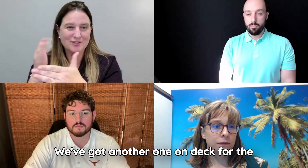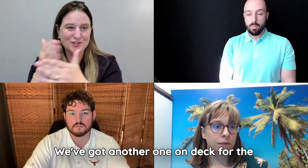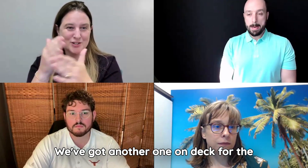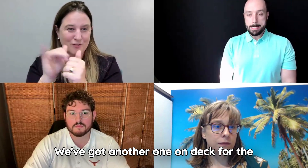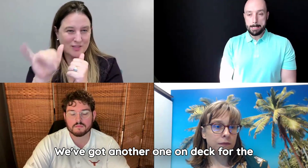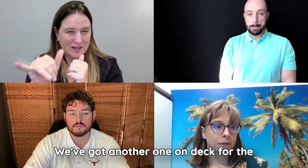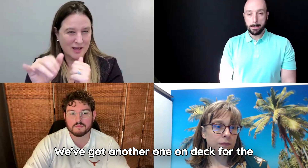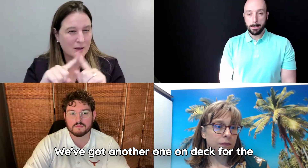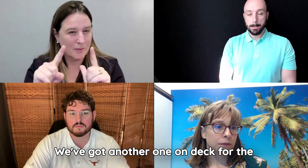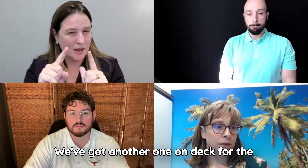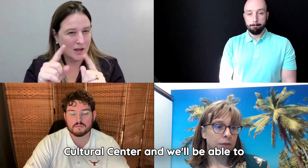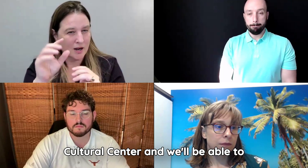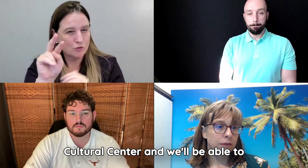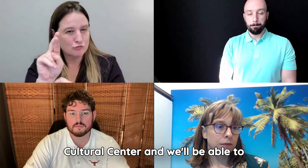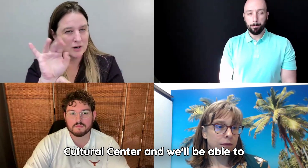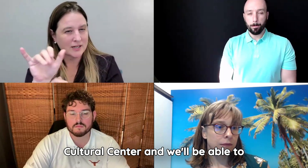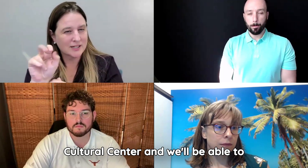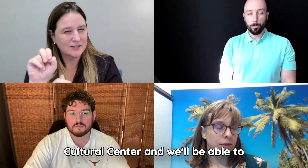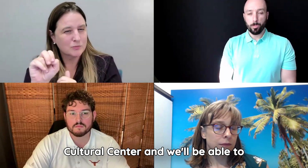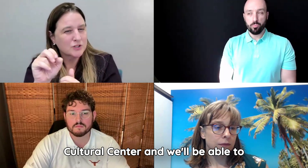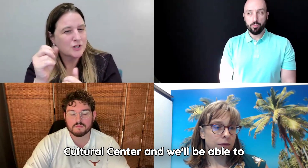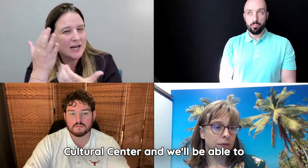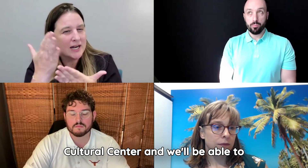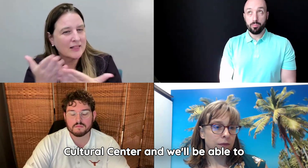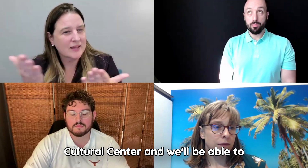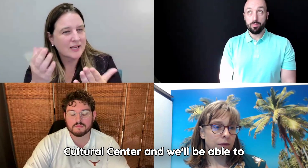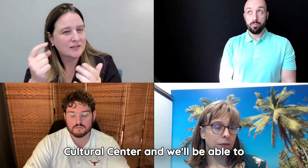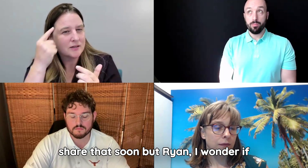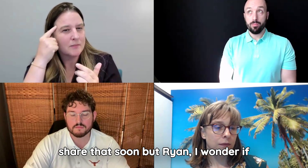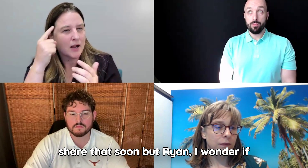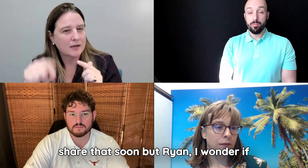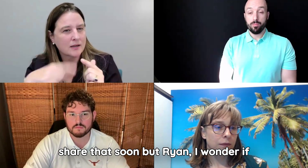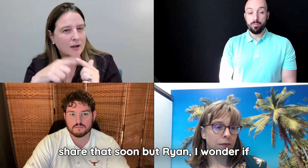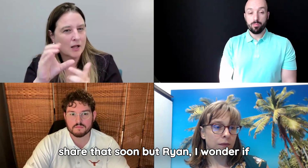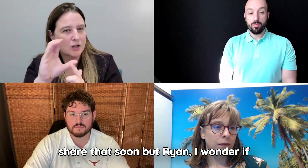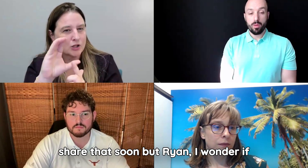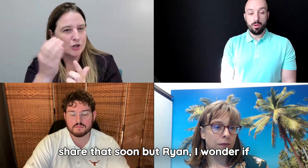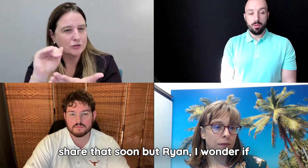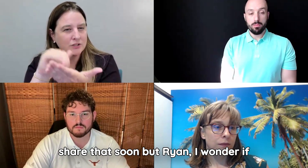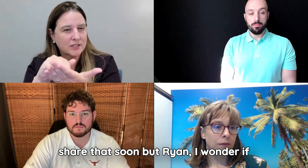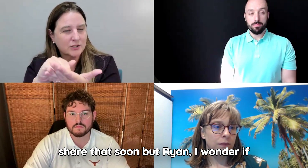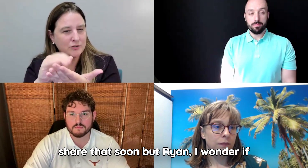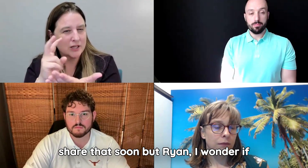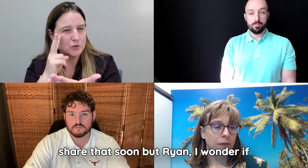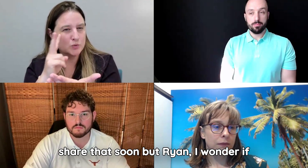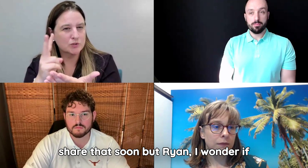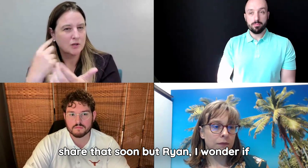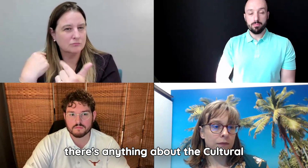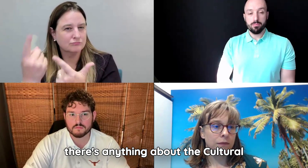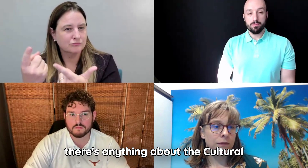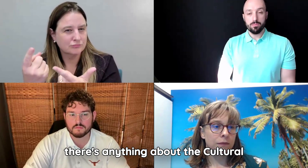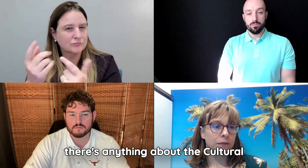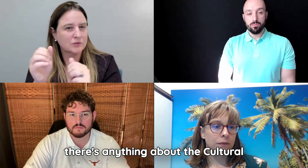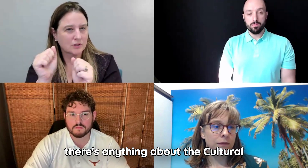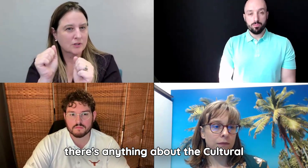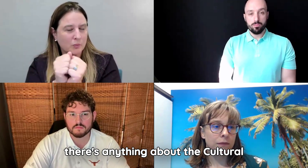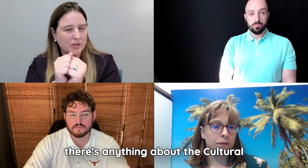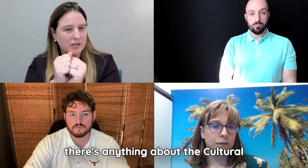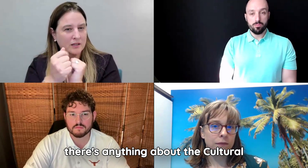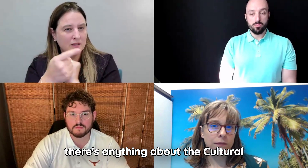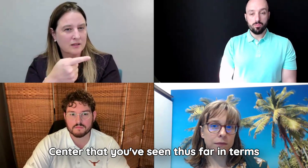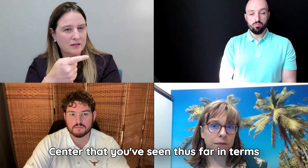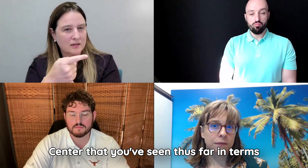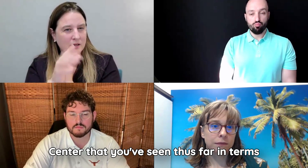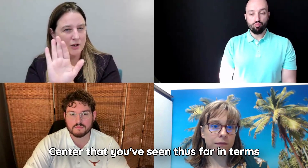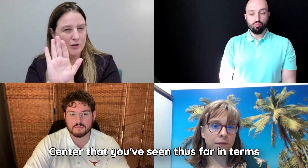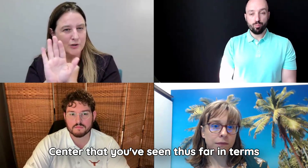one on deck for the Cultural Center, and we'll be able to share that soon. But Ryan, I wonder if there's anything about the Cultural Center that you've